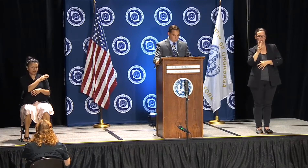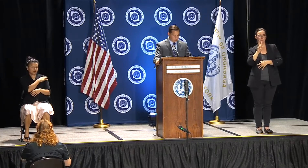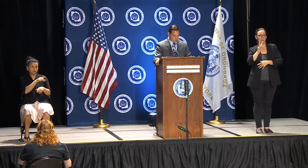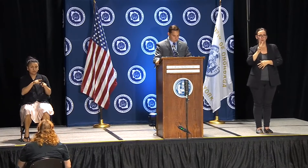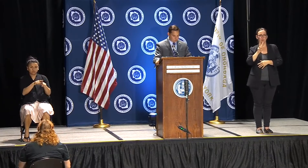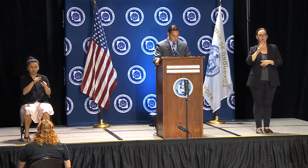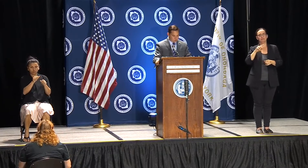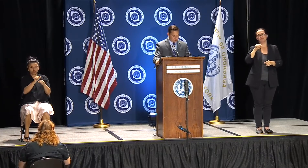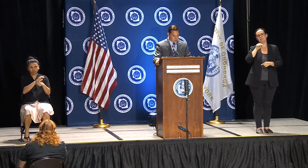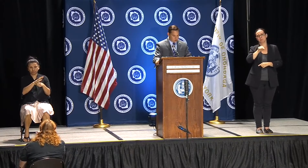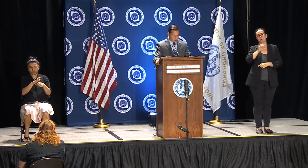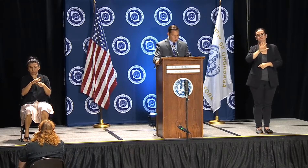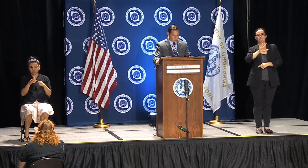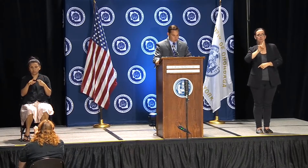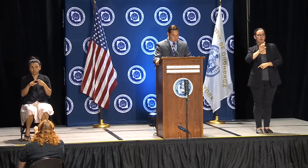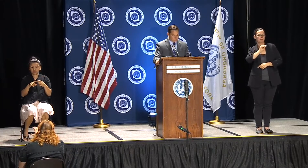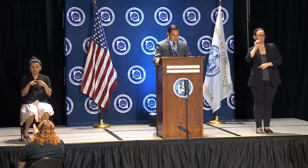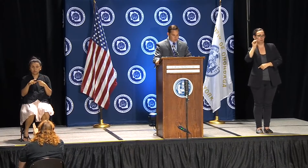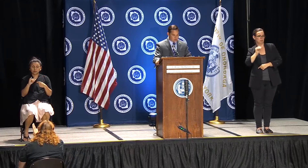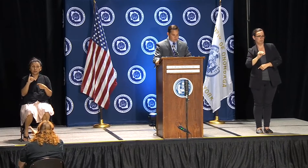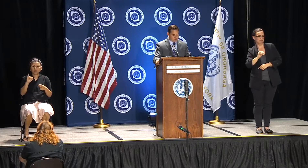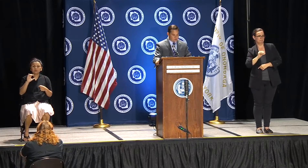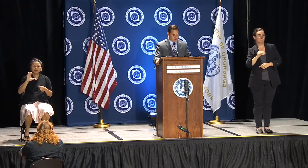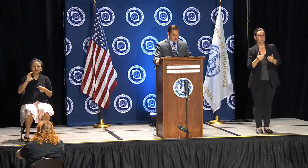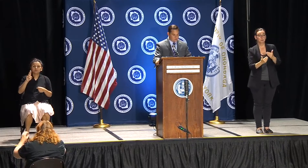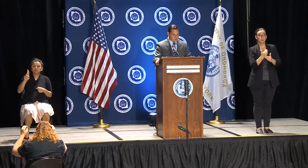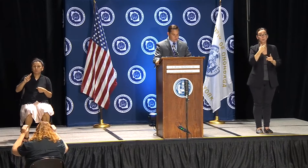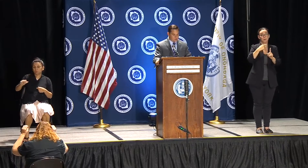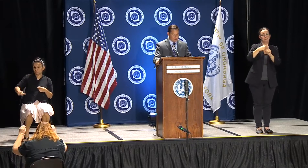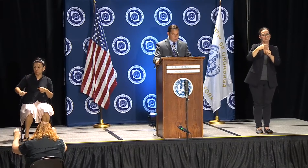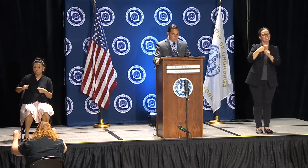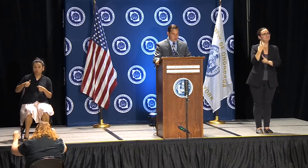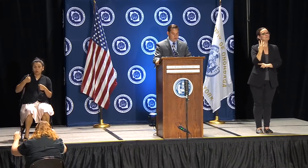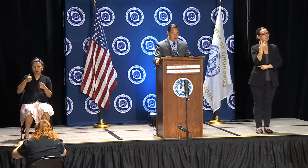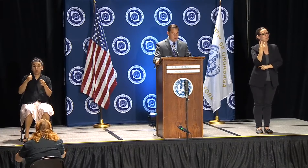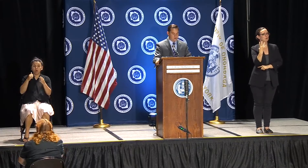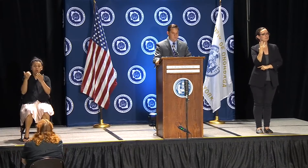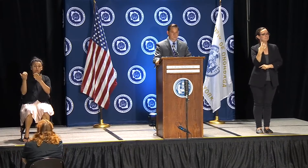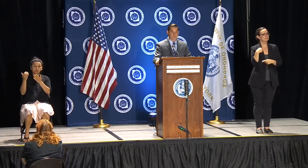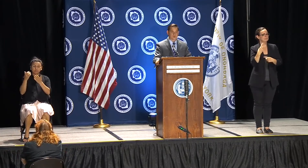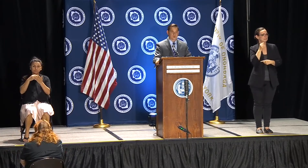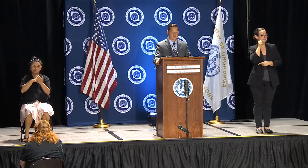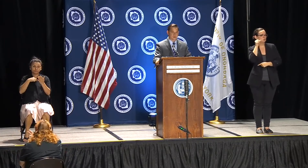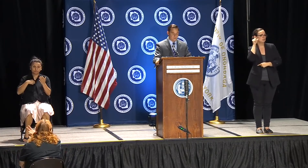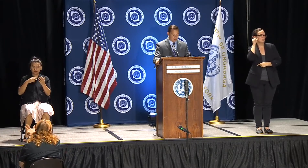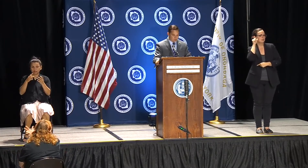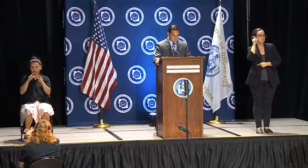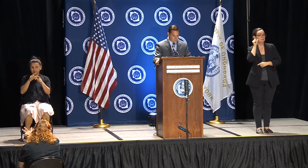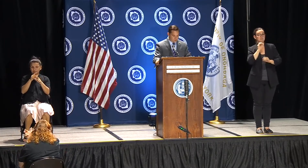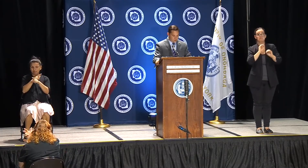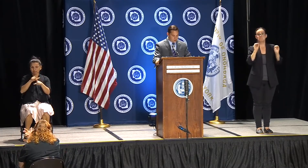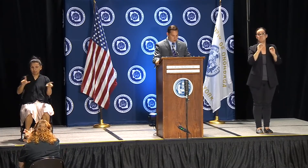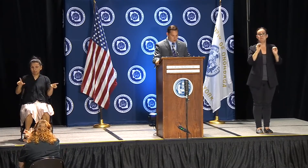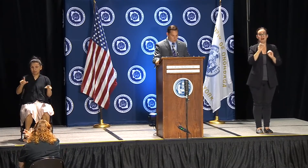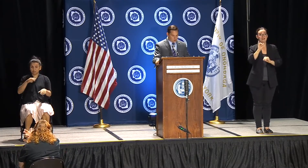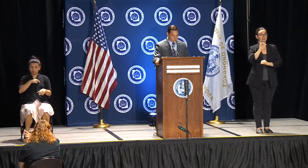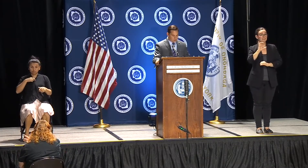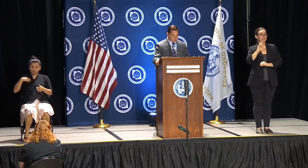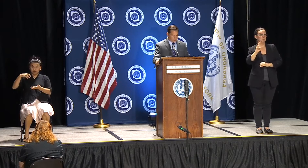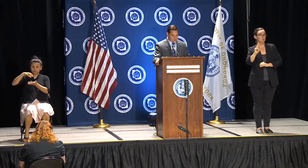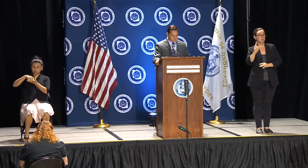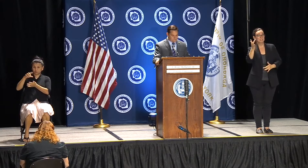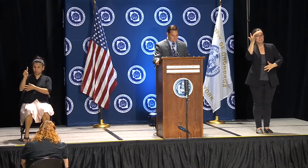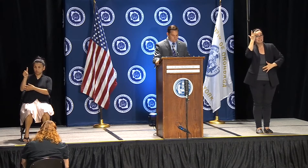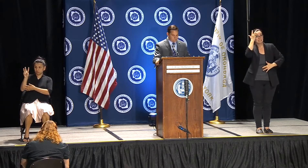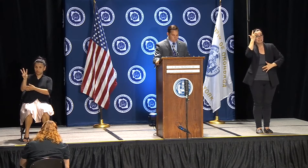that's very good news. Out of the 13 individuals, 9 are Caucasian, 3 African American, and 1 of